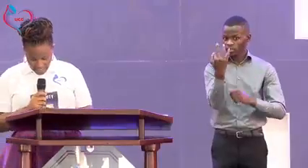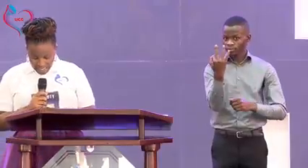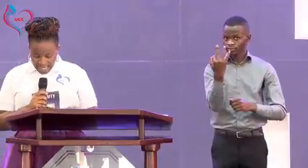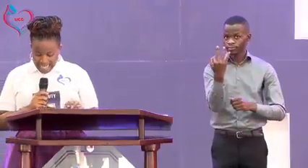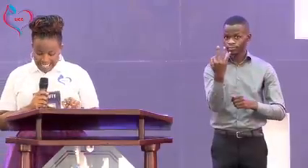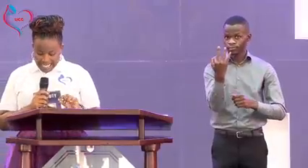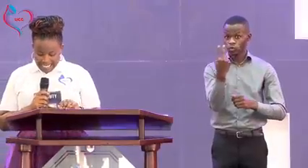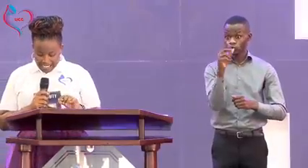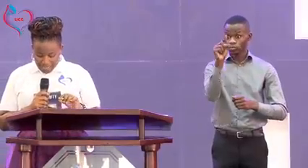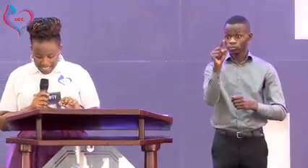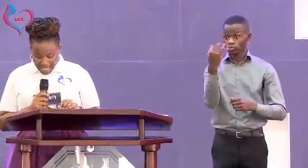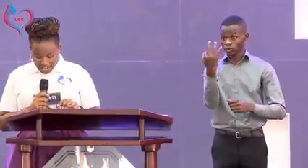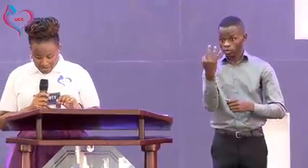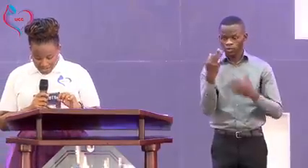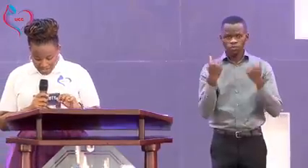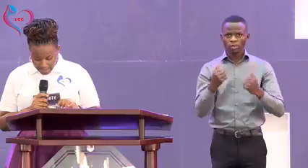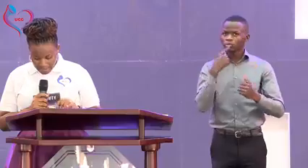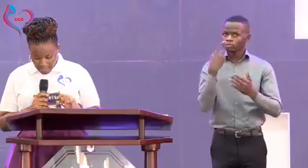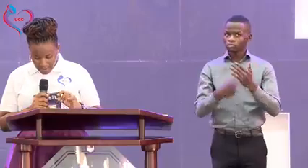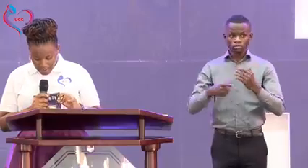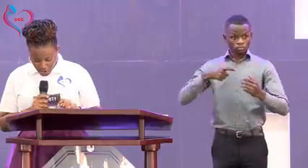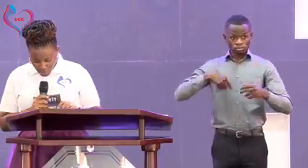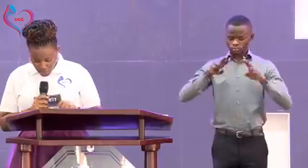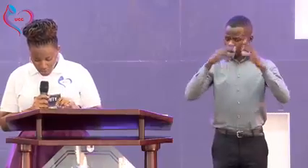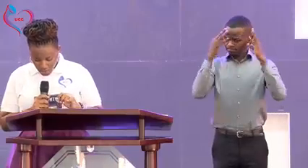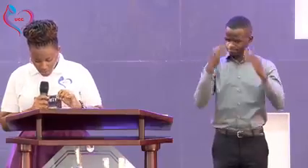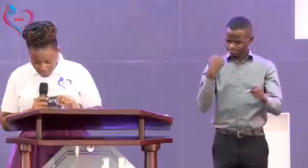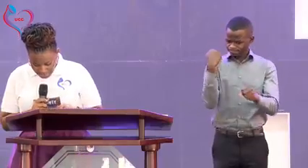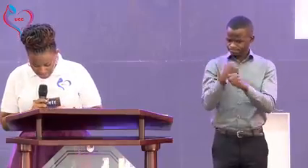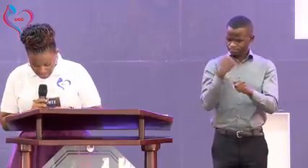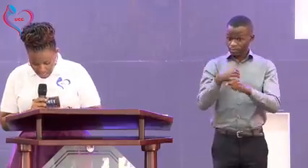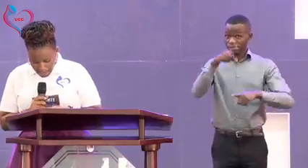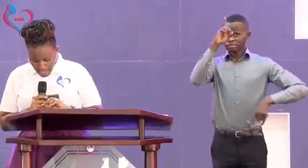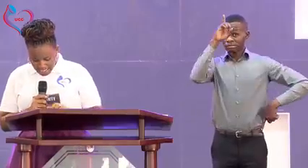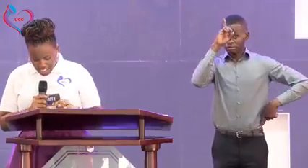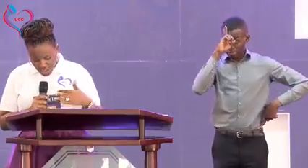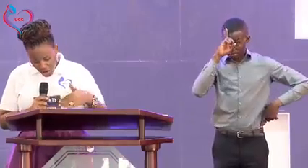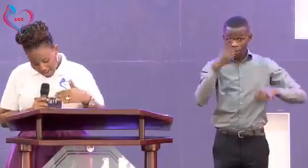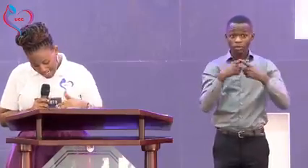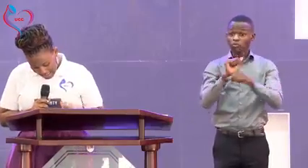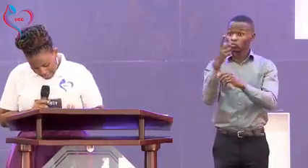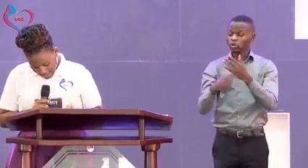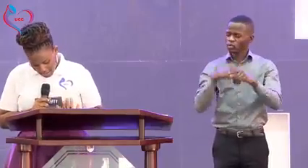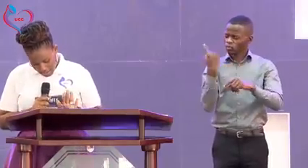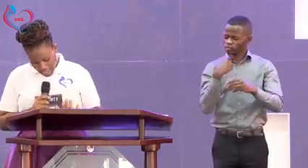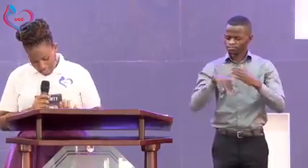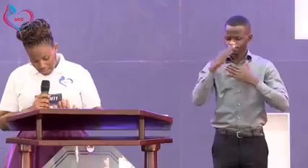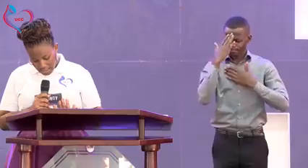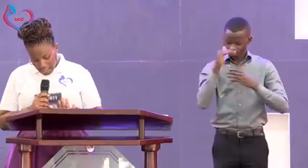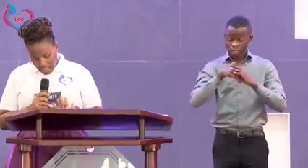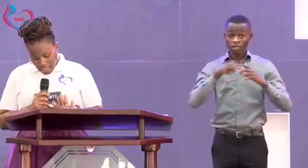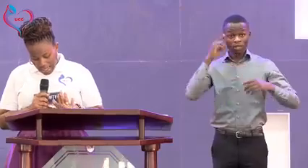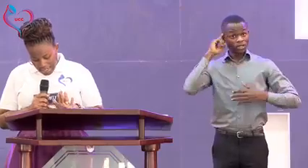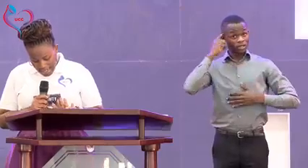3. Let nothing be done through selfish ambition or conceit, but in lawlessness of